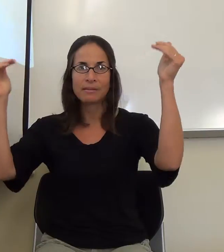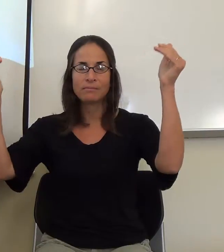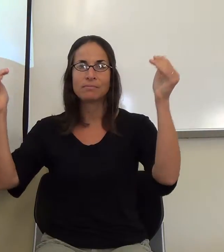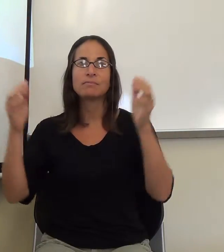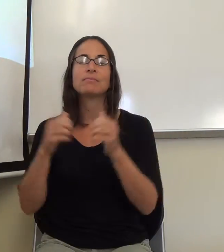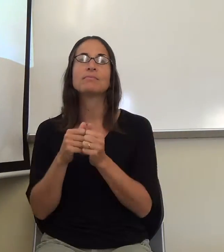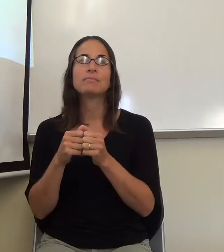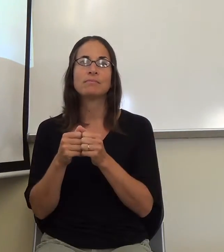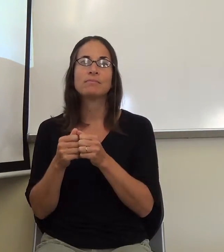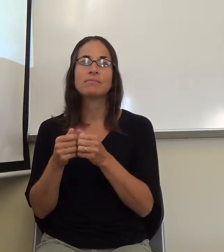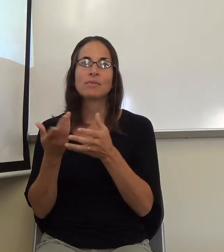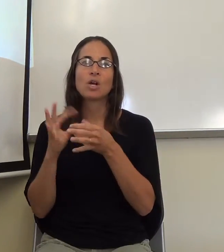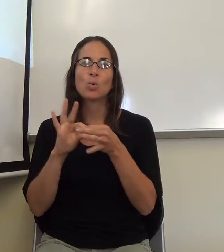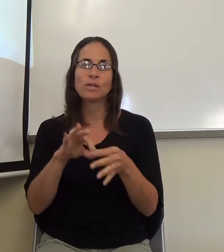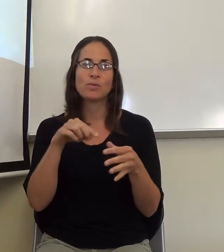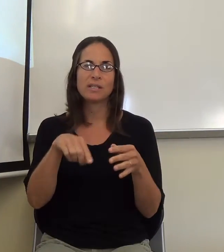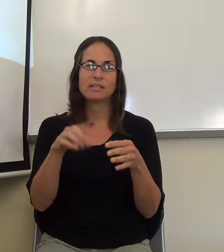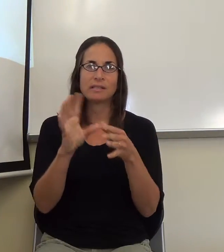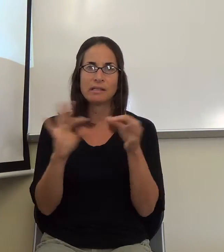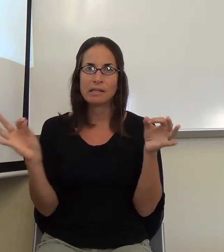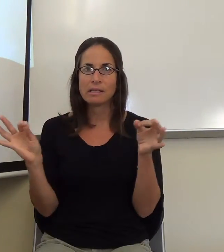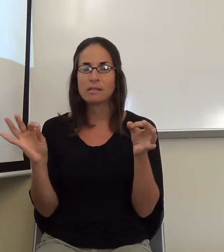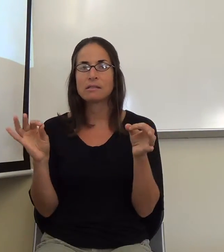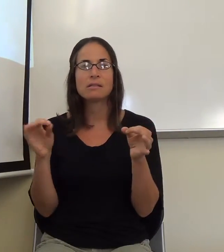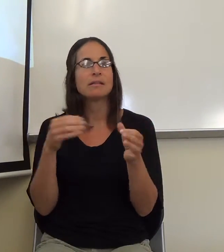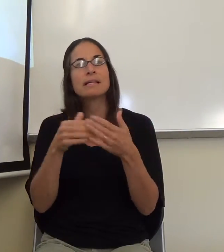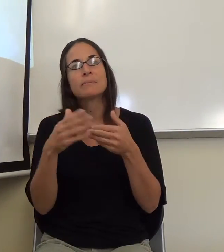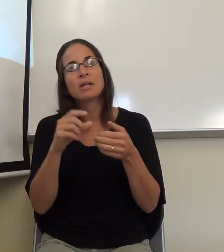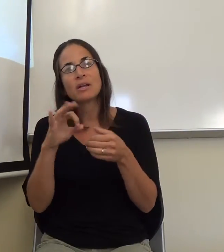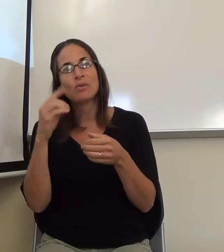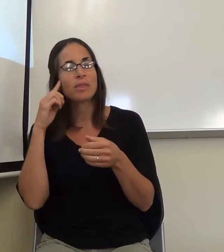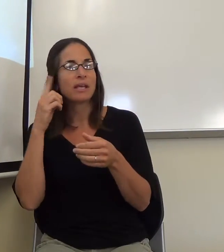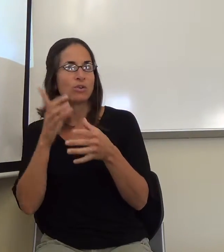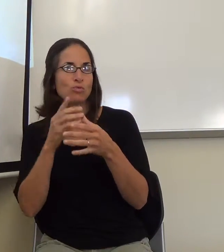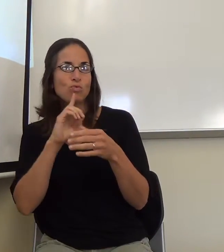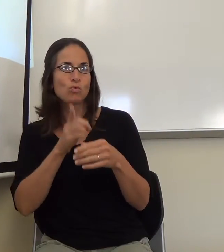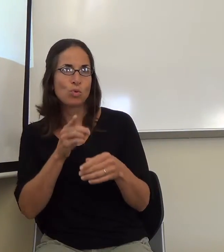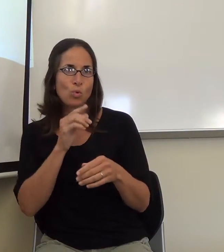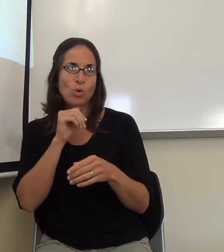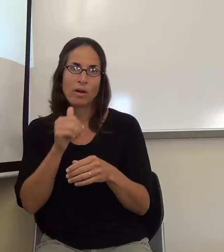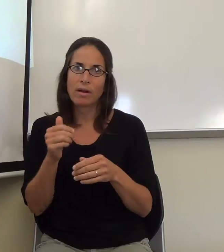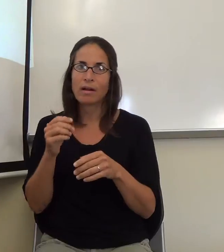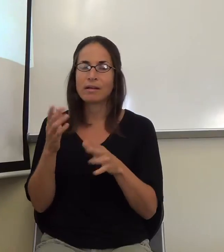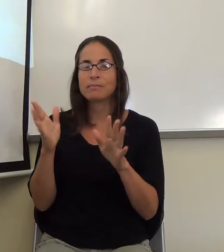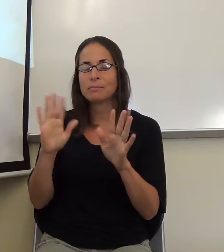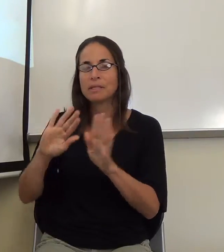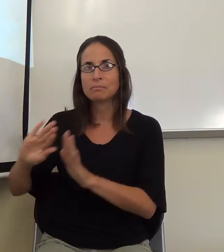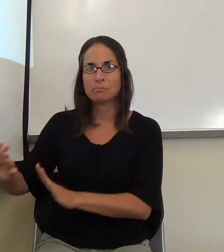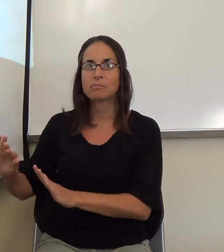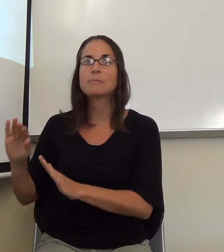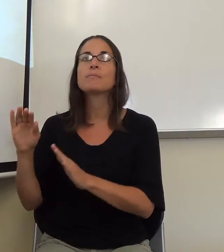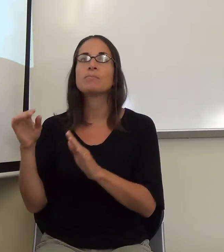sentence. Now, whether we think that's true or not, that's another issue. This is what this textbook